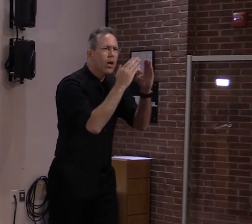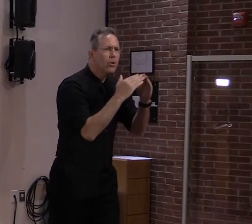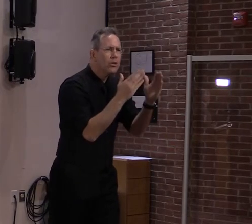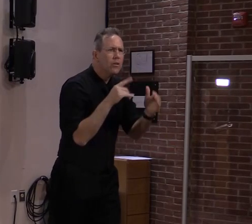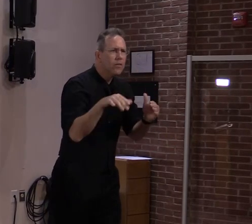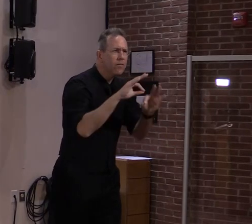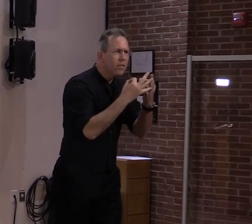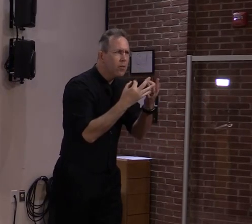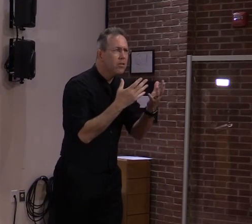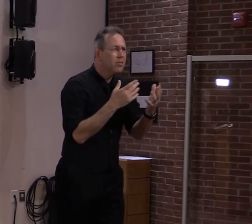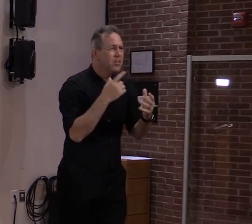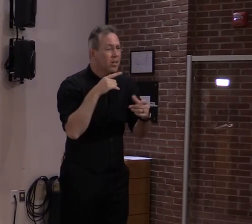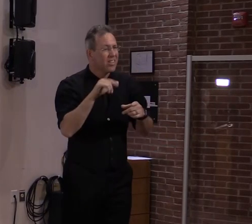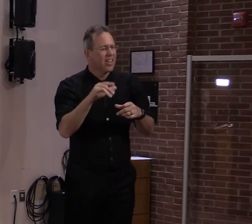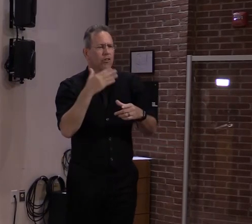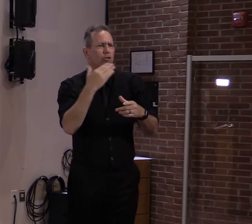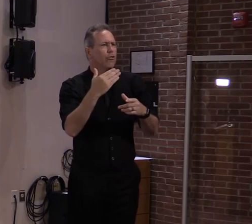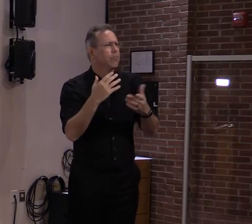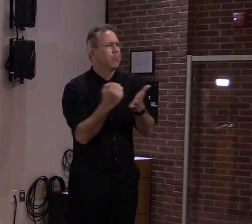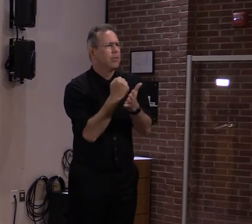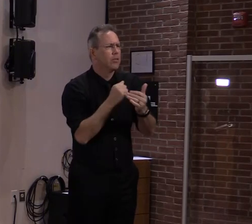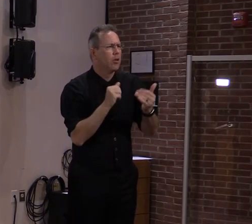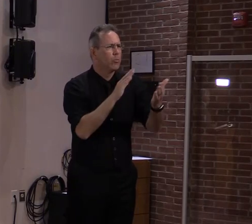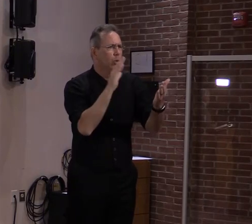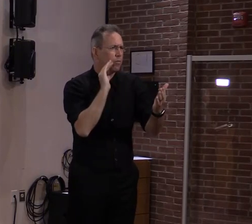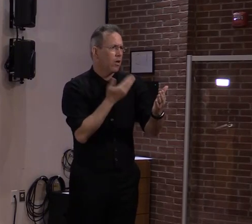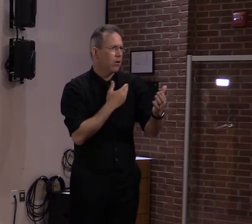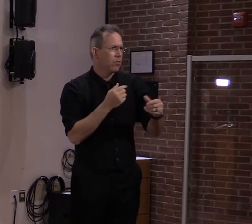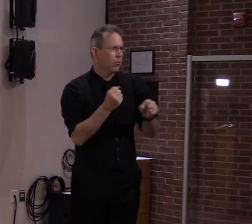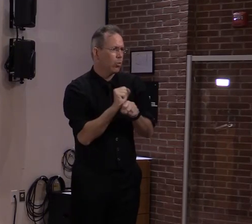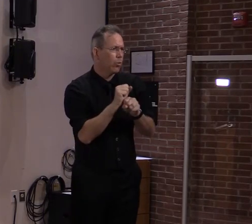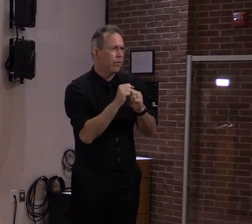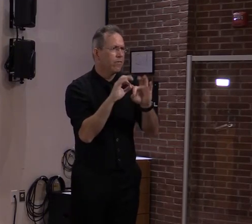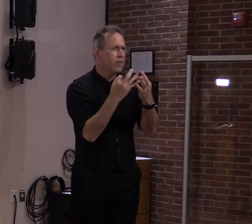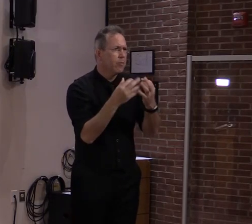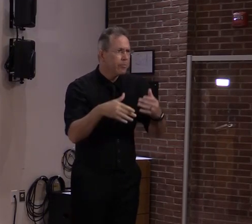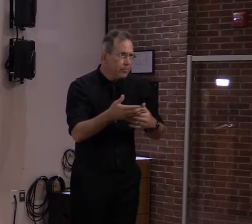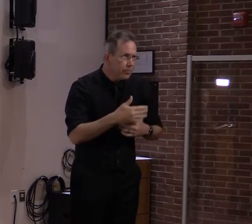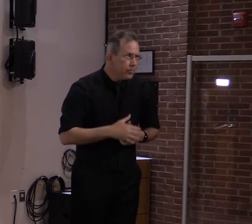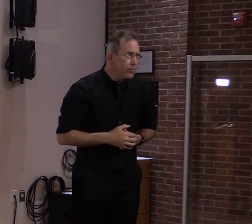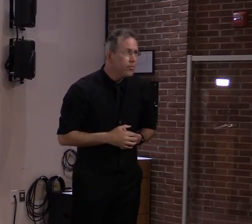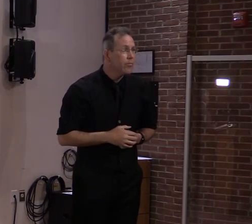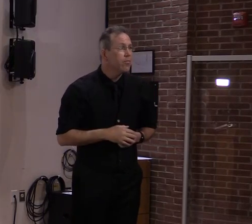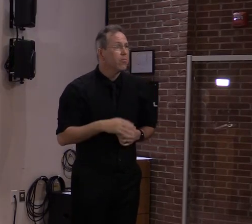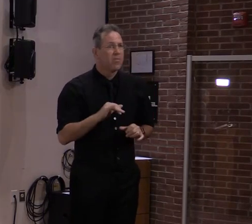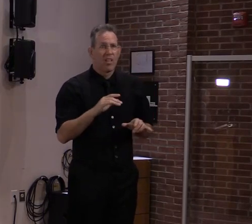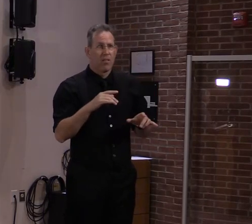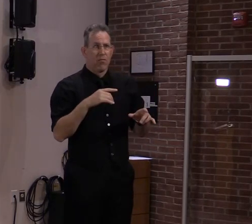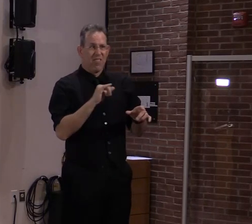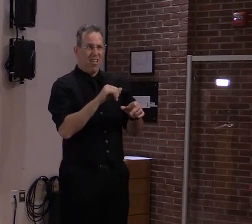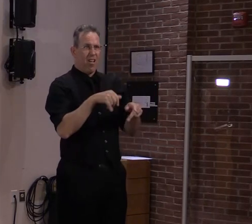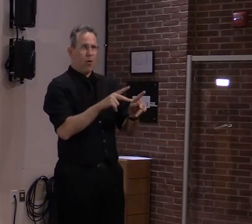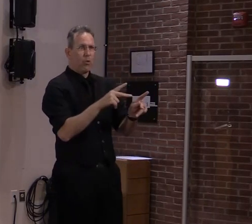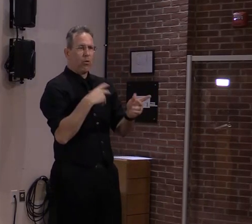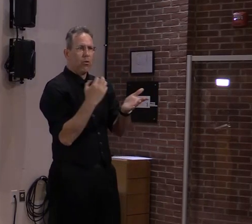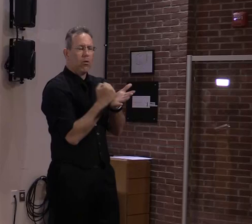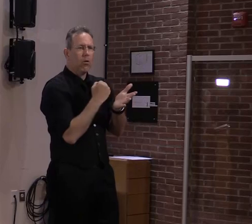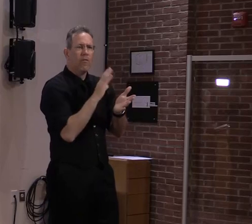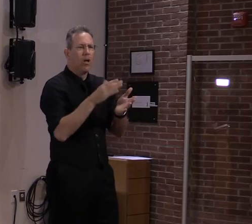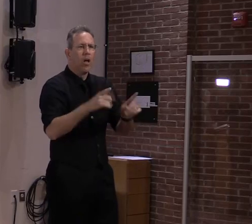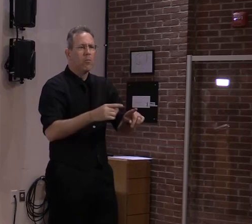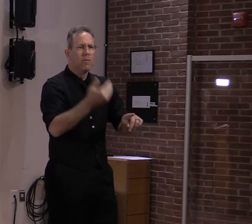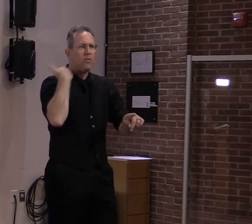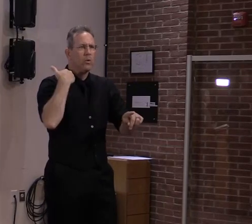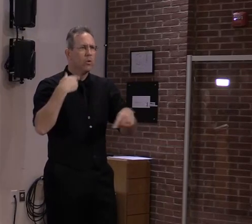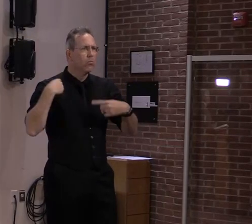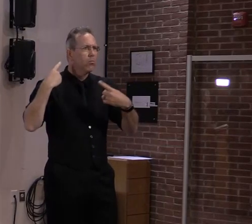the governor has put forth a proposal that this state has never seen before, and something that I think it will